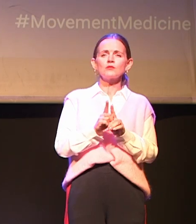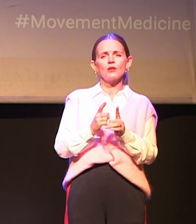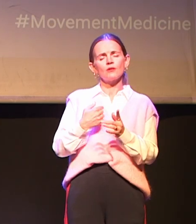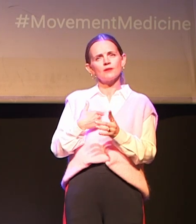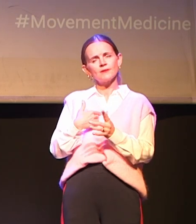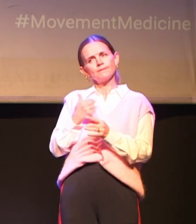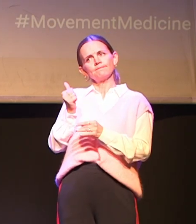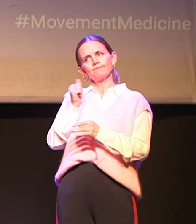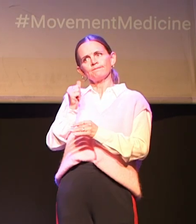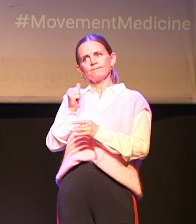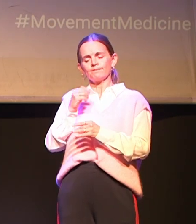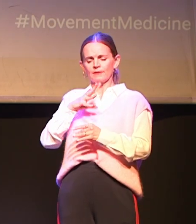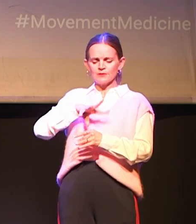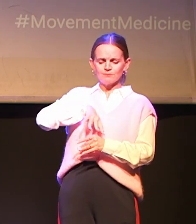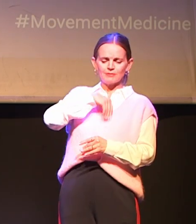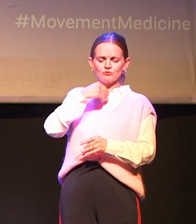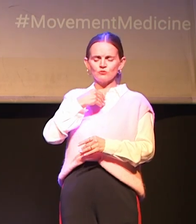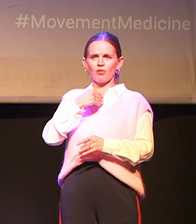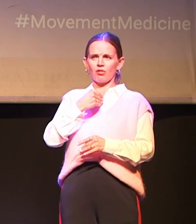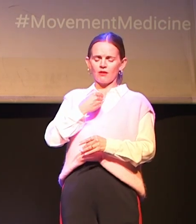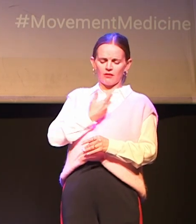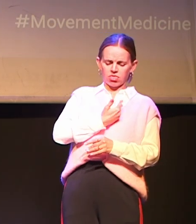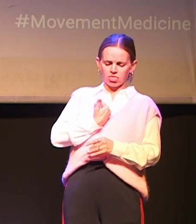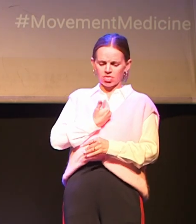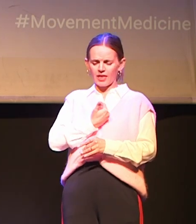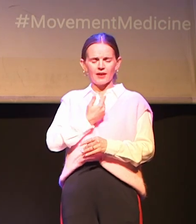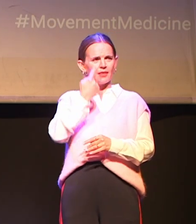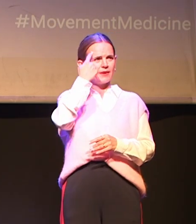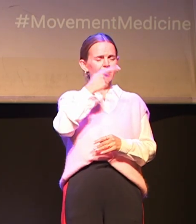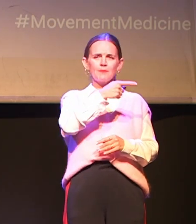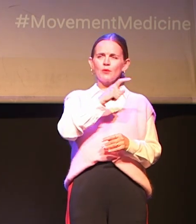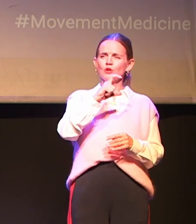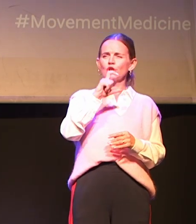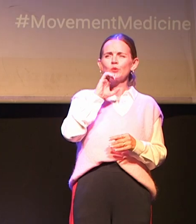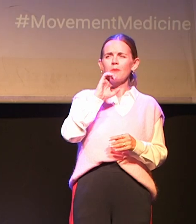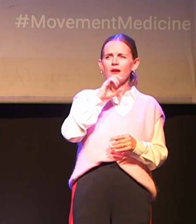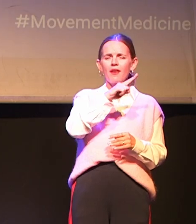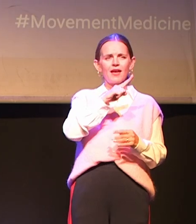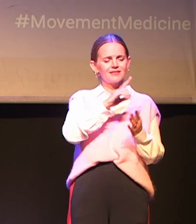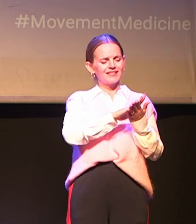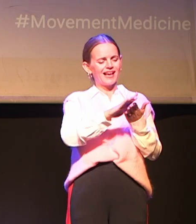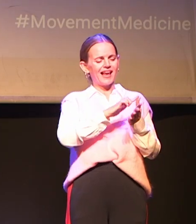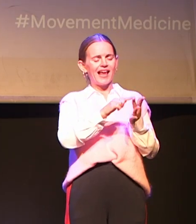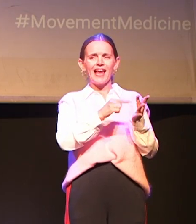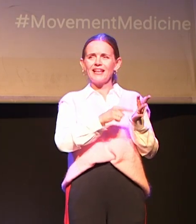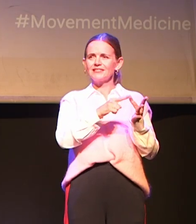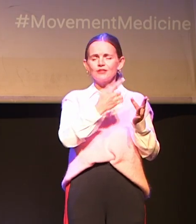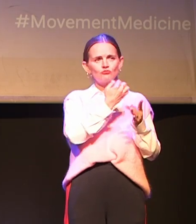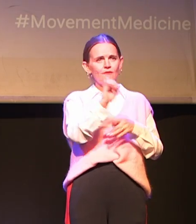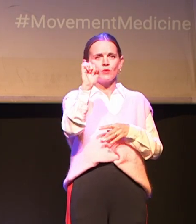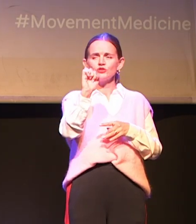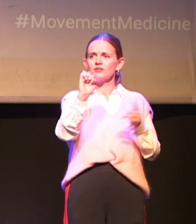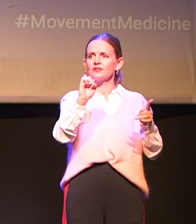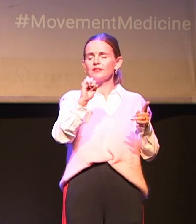spiritual warfare, and just thinking about the Cuban and Haitian revolutions and how they called upon the Orishas and that which was bigger